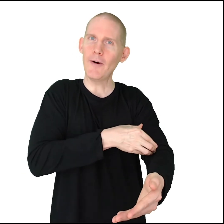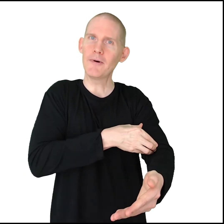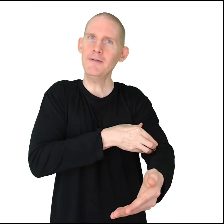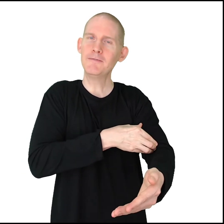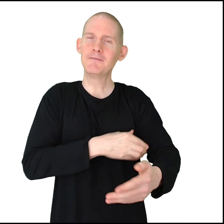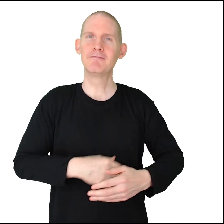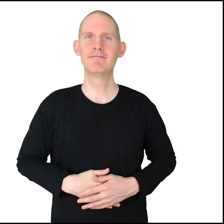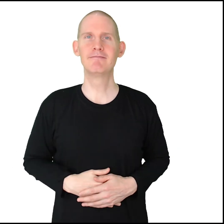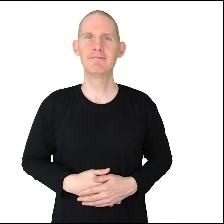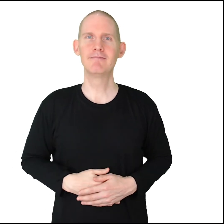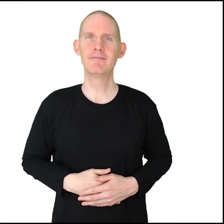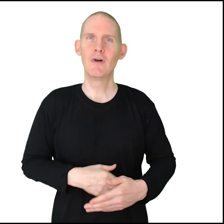Power.